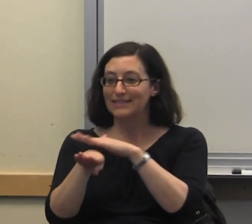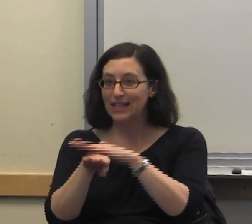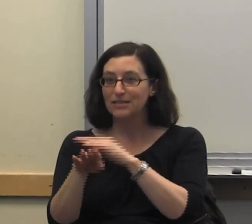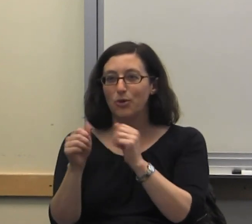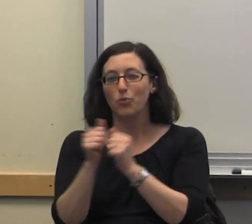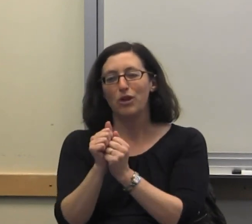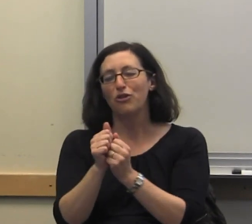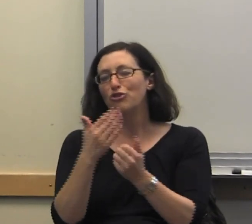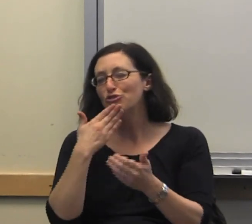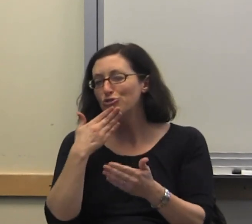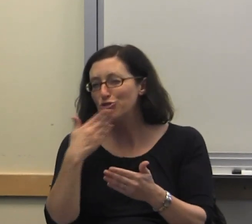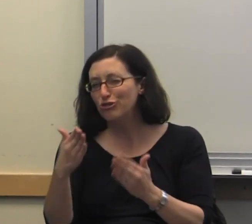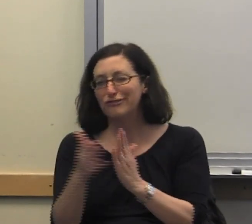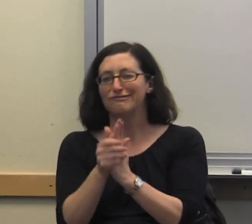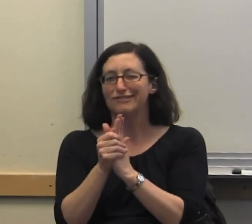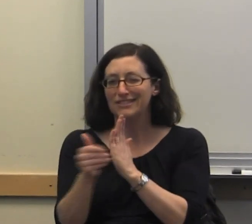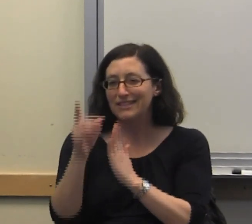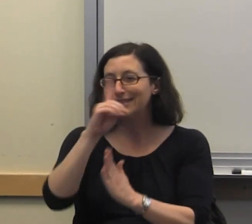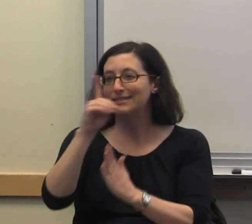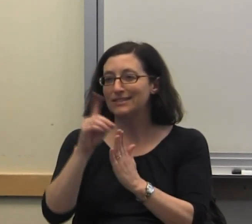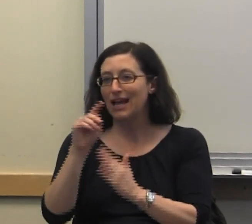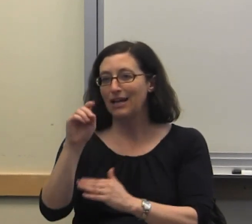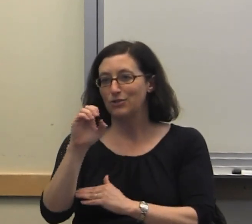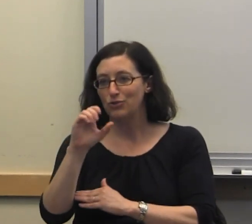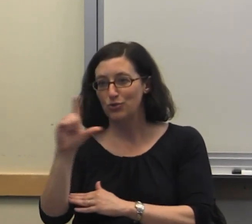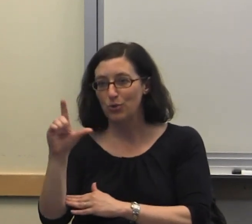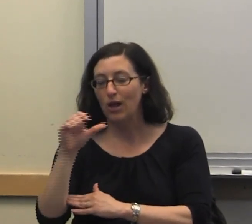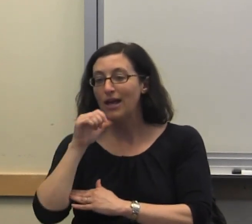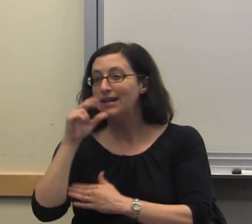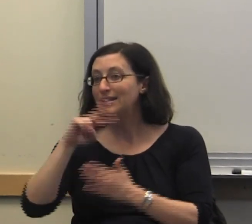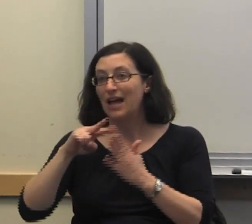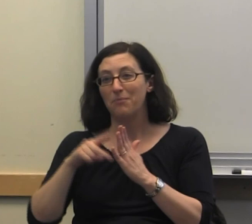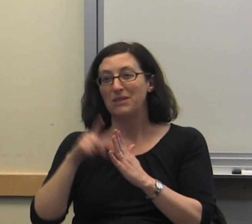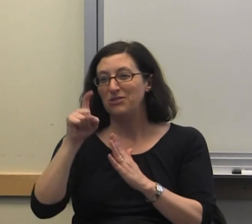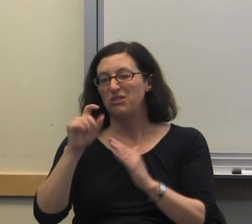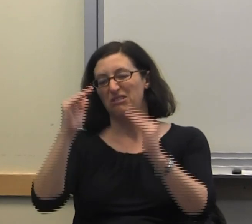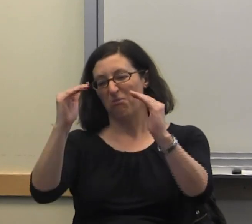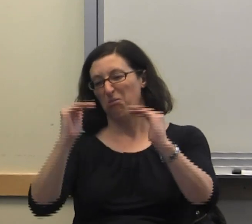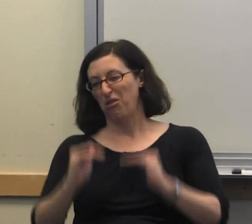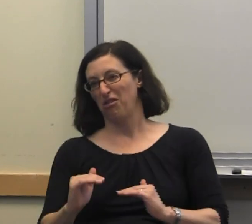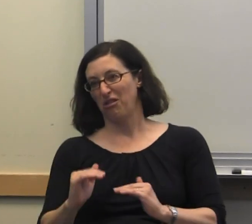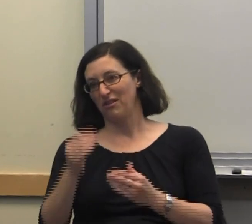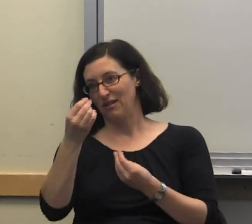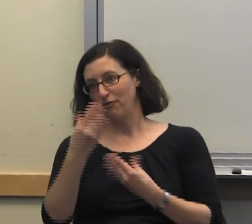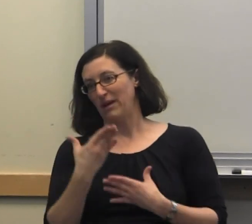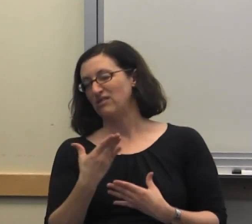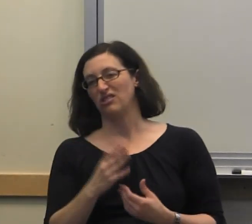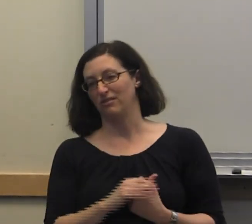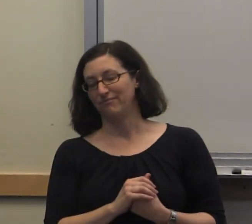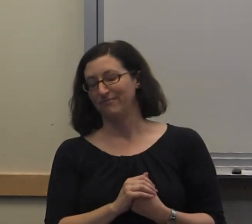good design tools, and accessibility doesn't mean that you have to dumb down the content on the page.